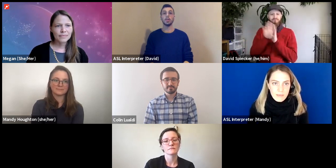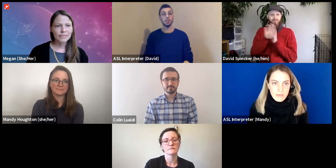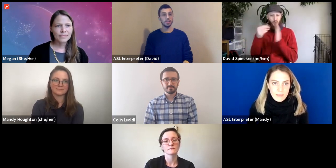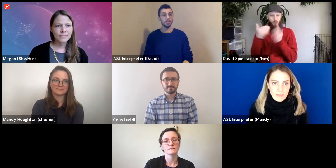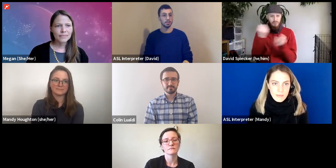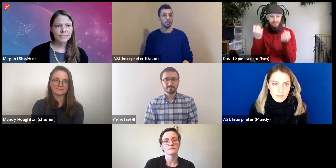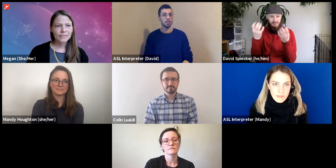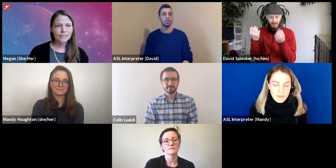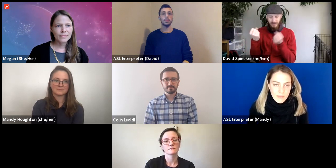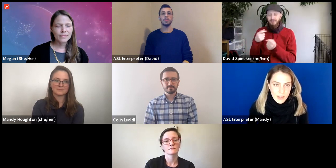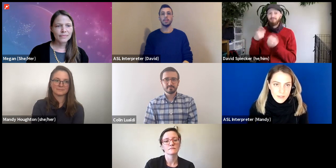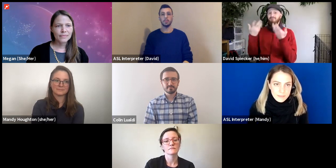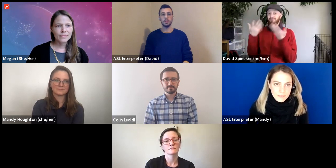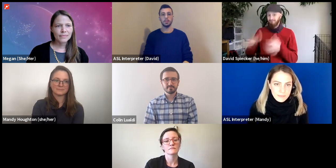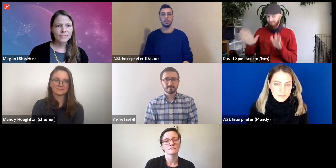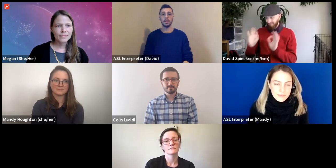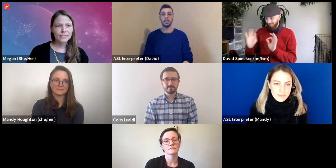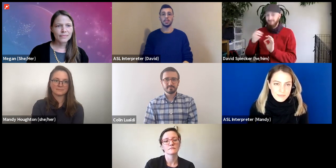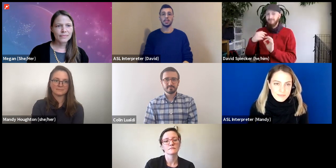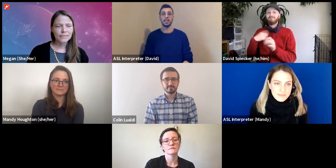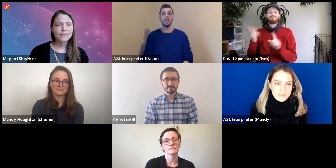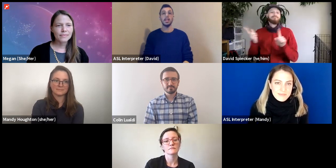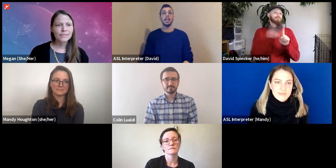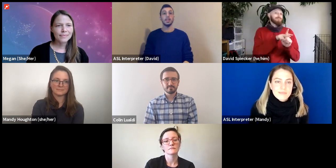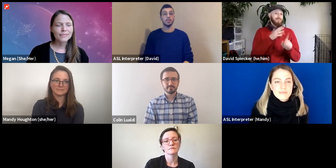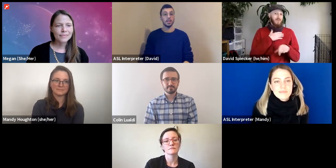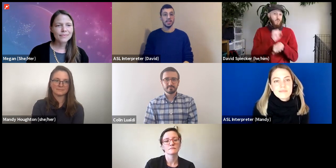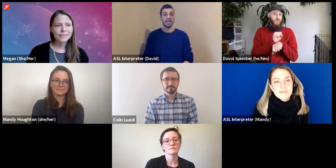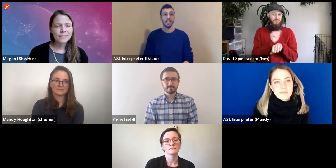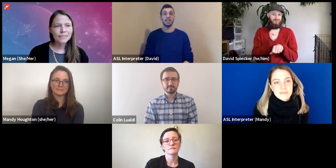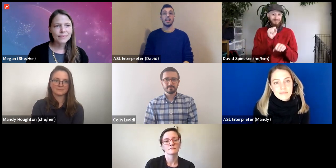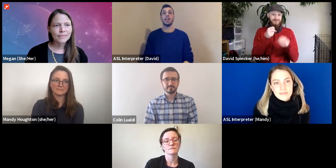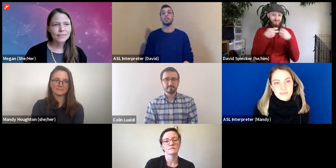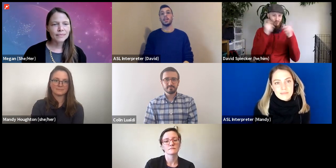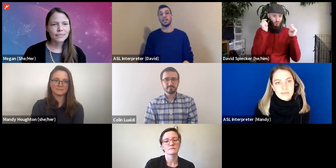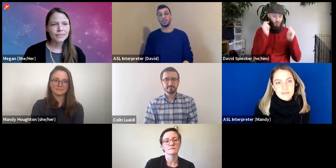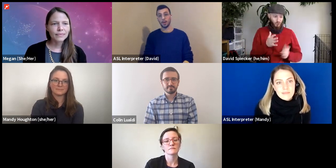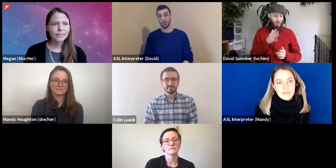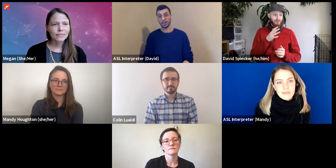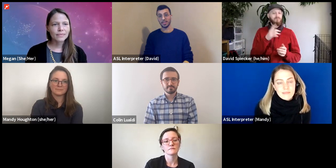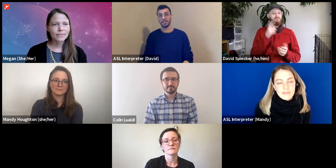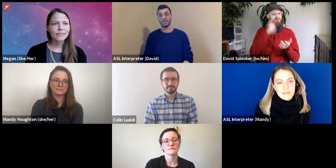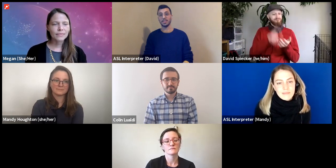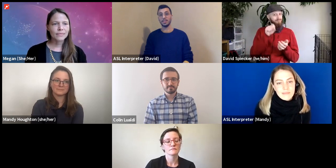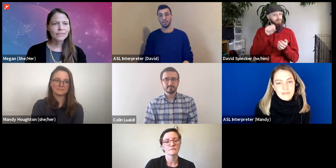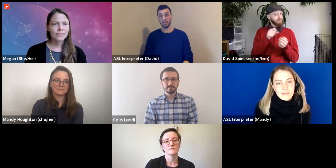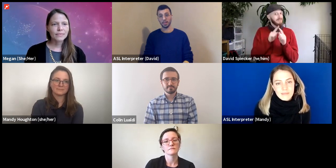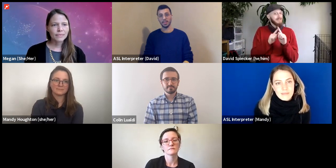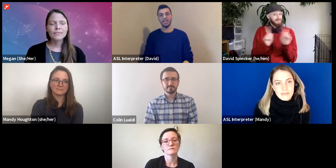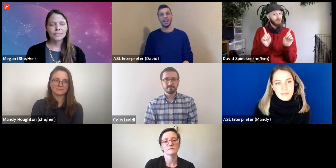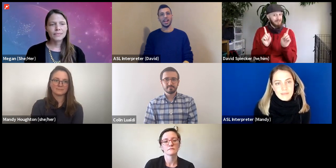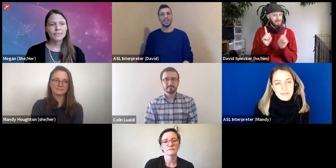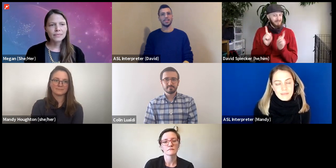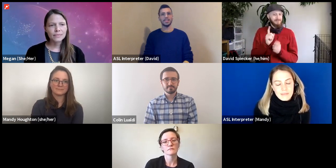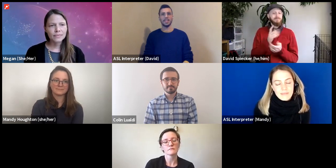So working with these great people to develop the new signs, and as we've done that, and I apply that to my work as a physics